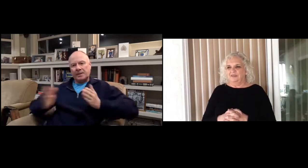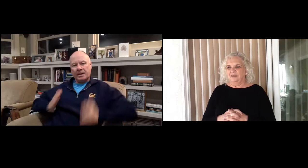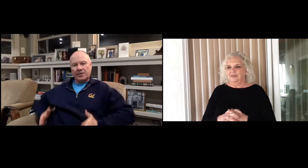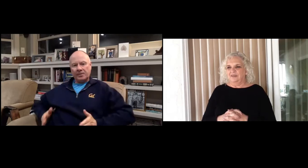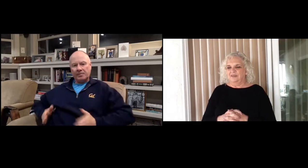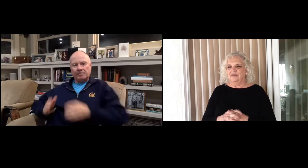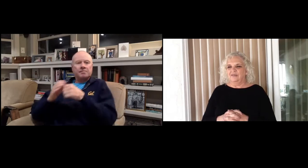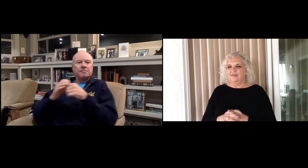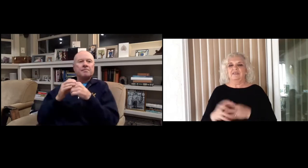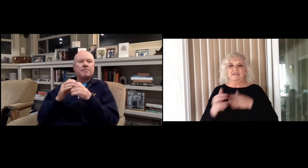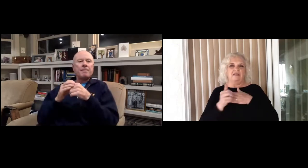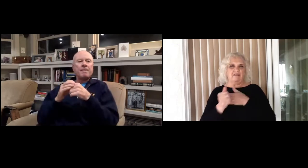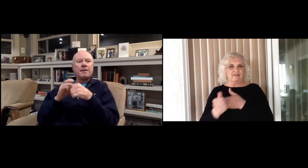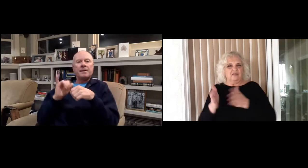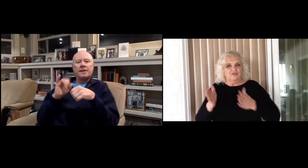leader